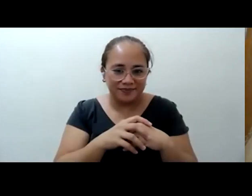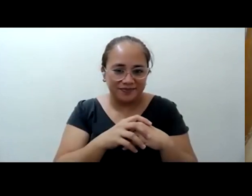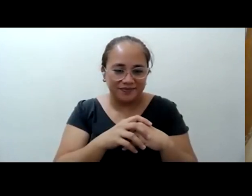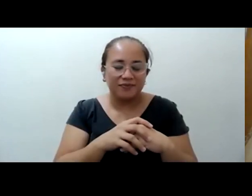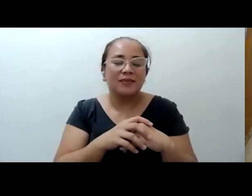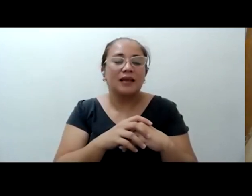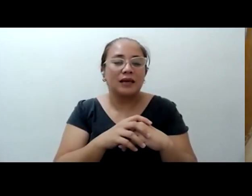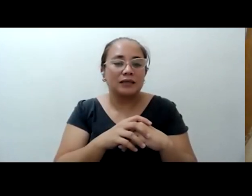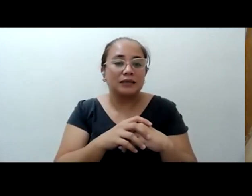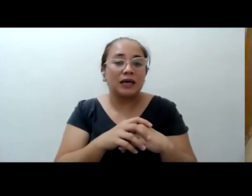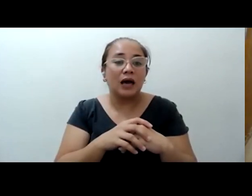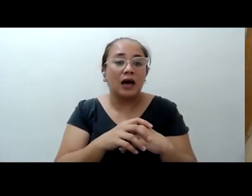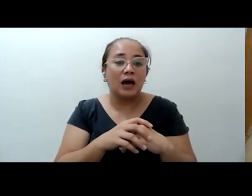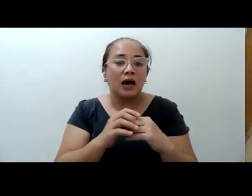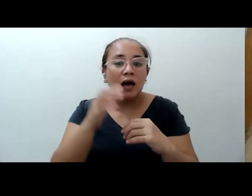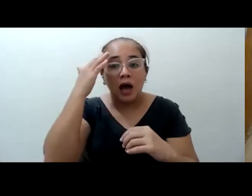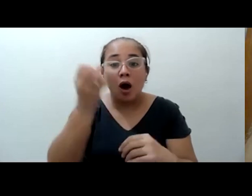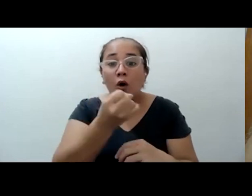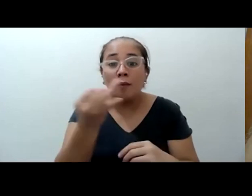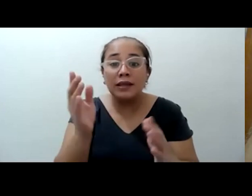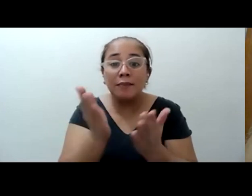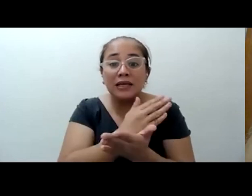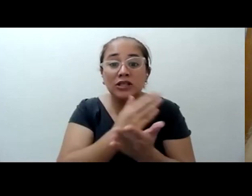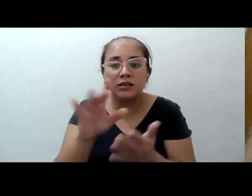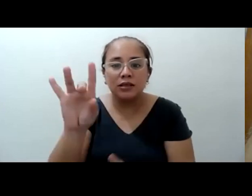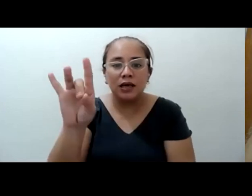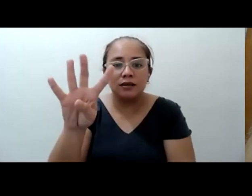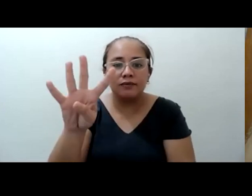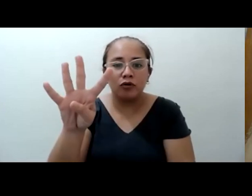And that turned out to be 84 pages.